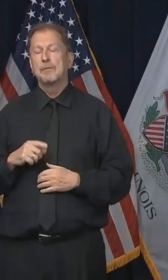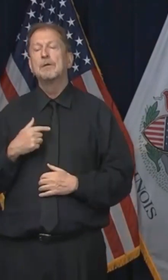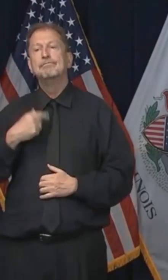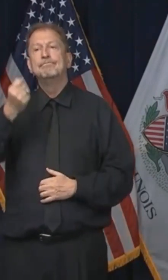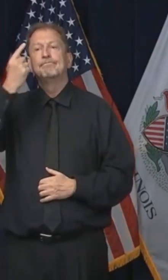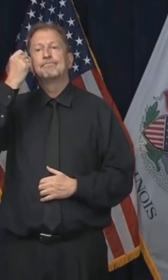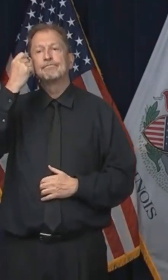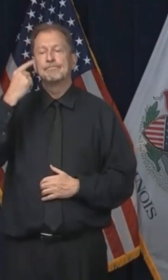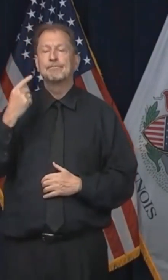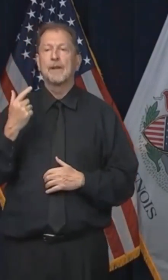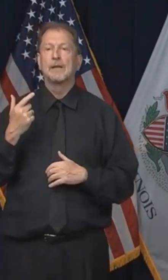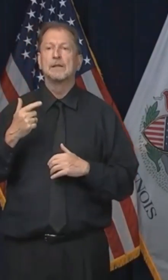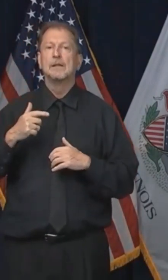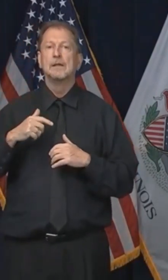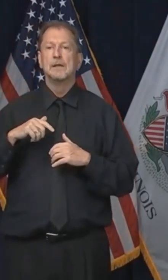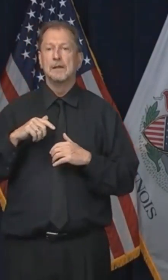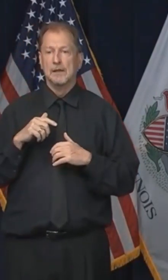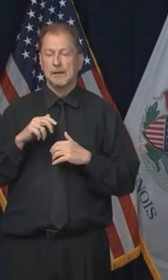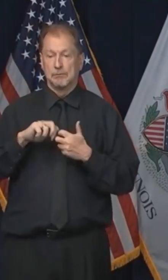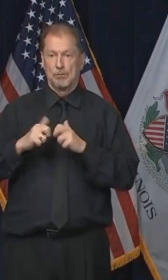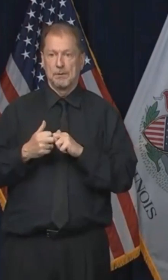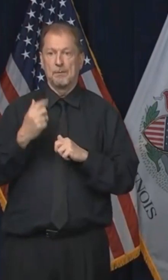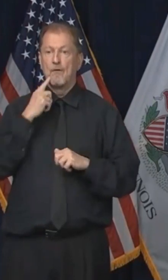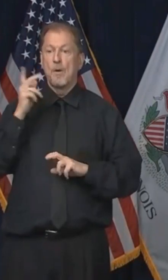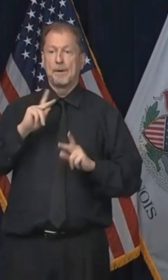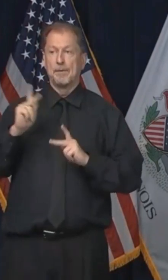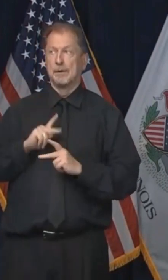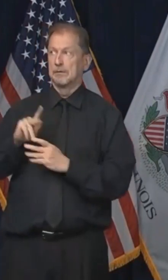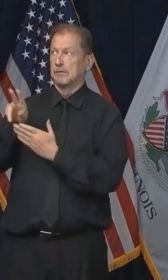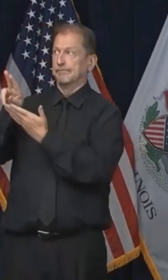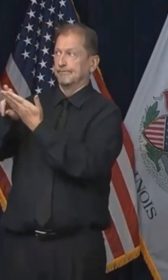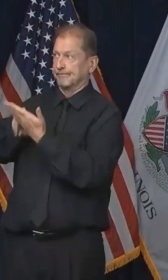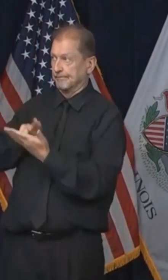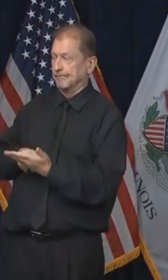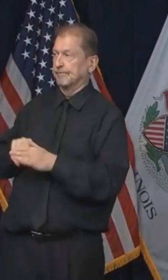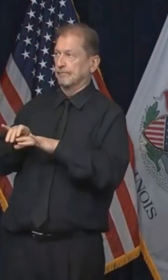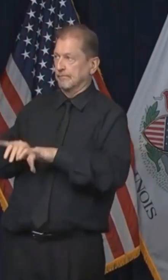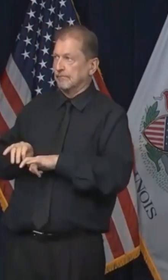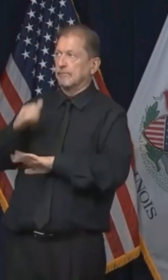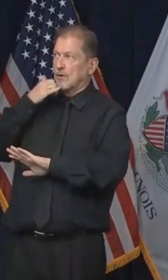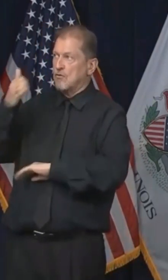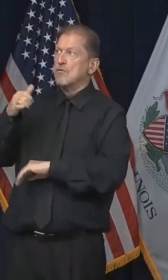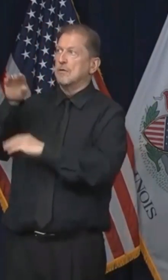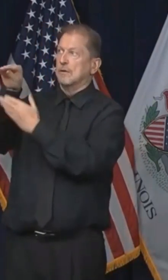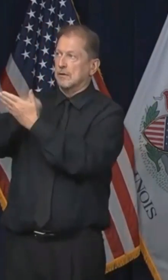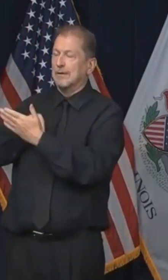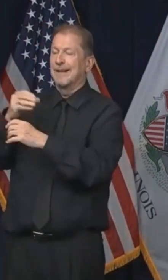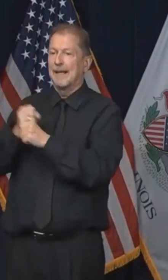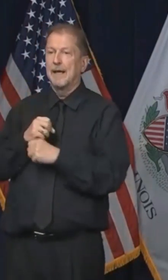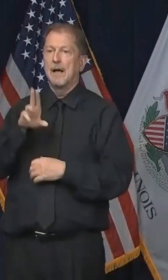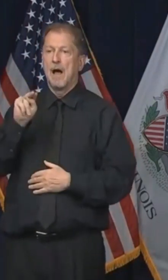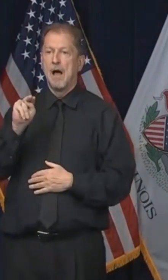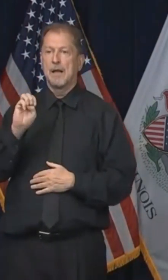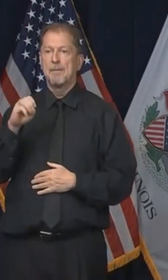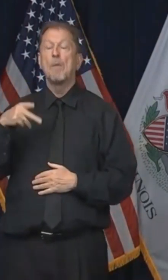is a problem. I don't know exactly that we're going to fix it entirely so that everybody could do it